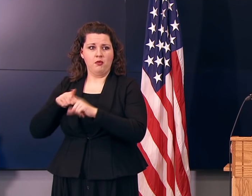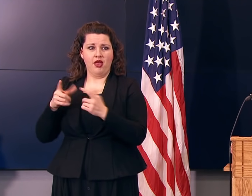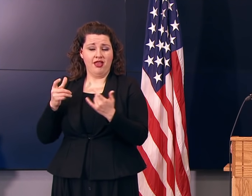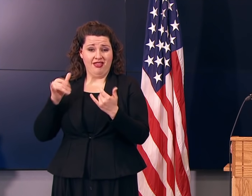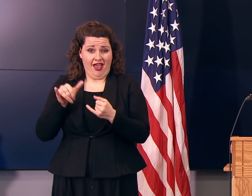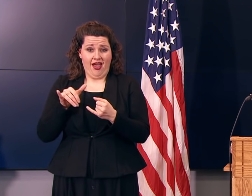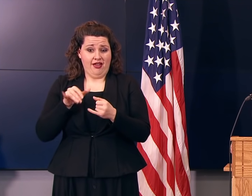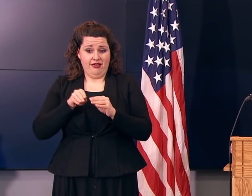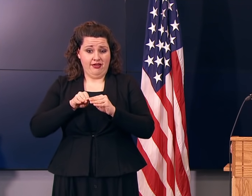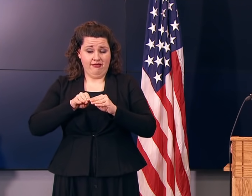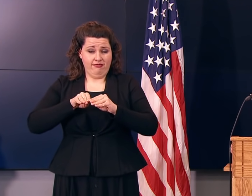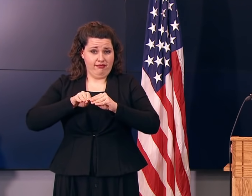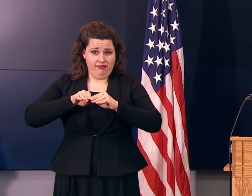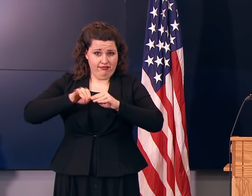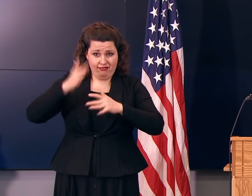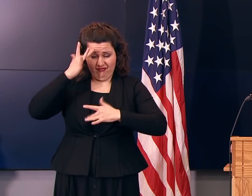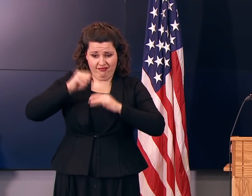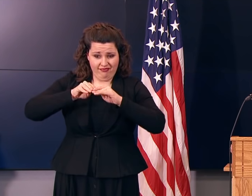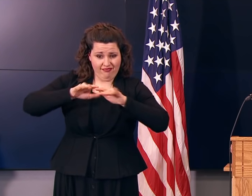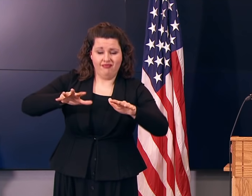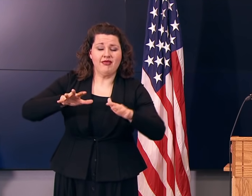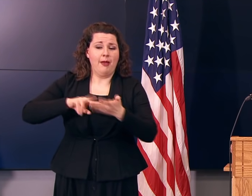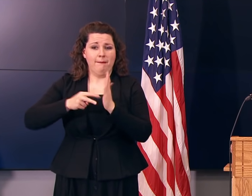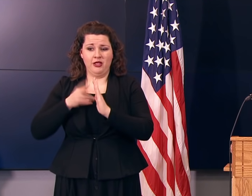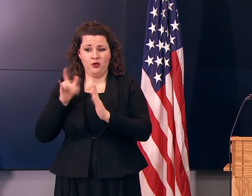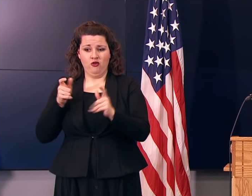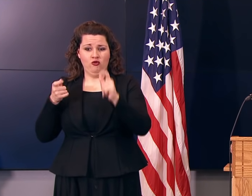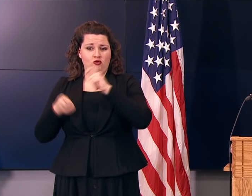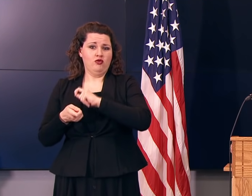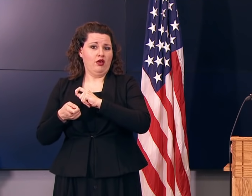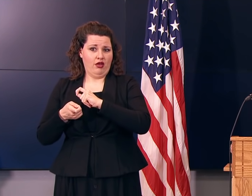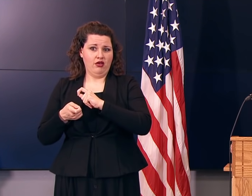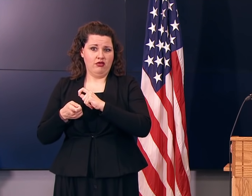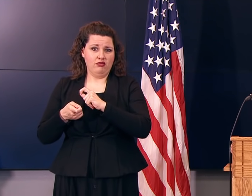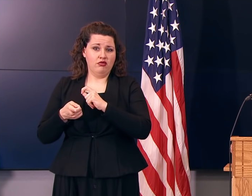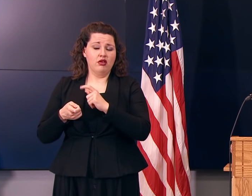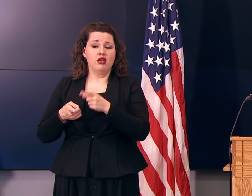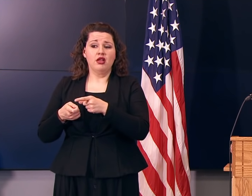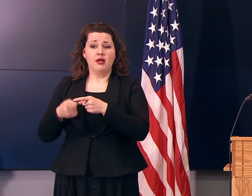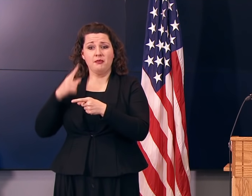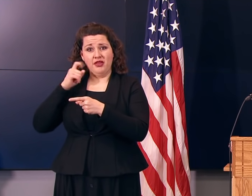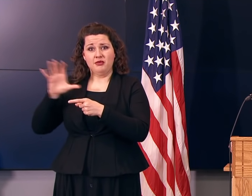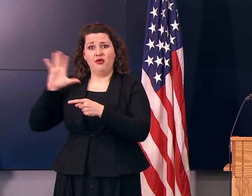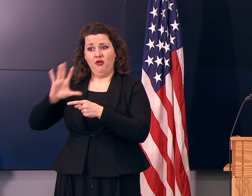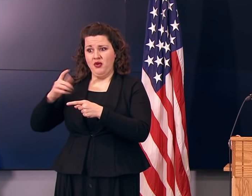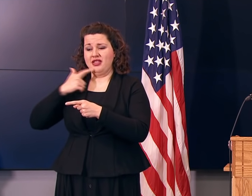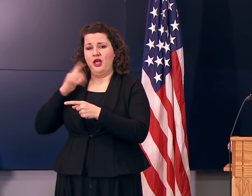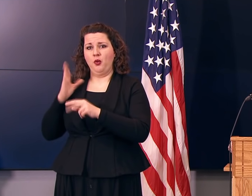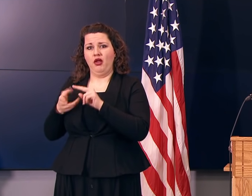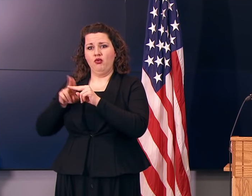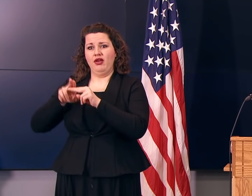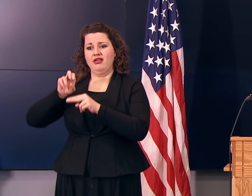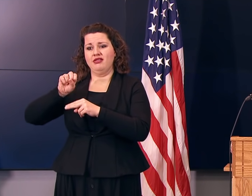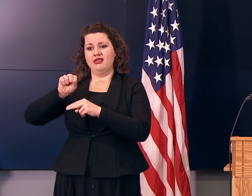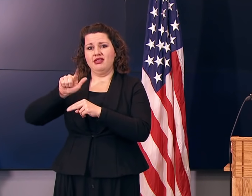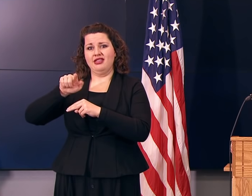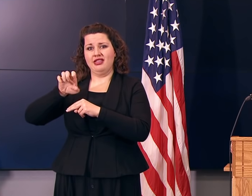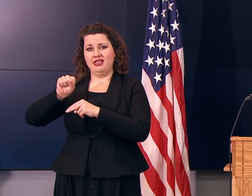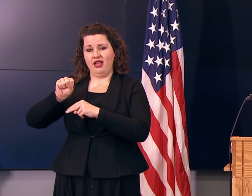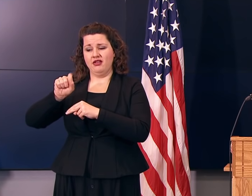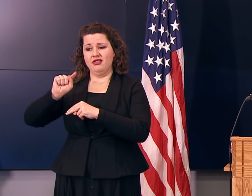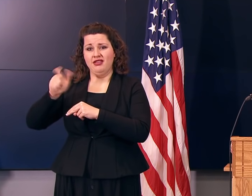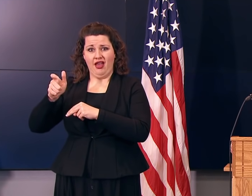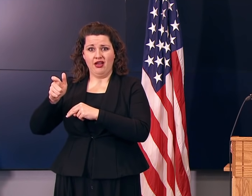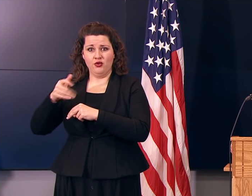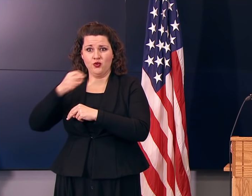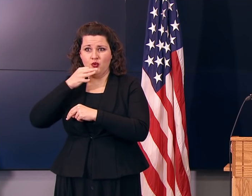pandemic caused you to rethink elements of that proposal, including raising the state sales tax in the near future? Yeah. I'm